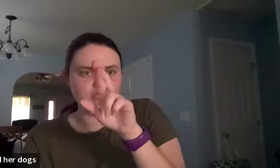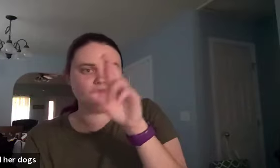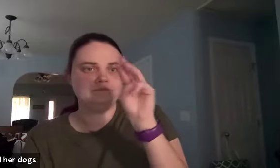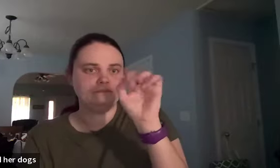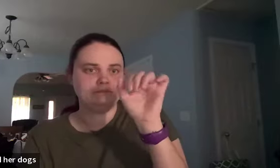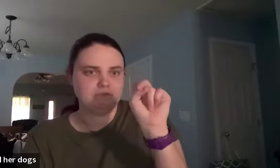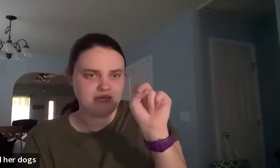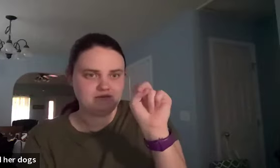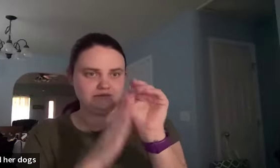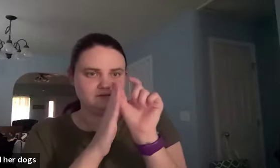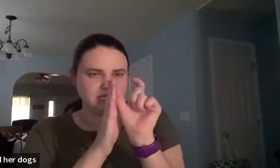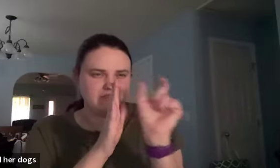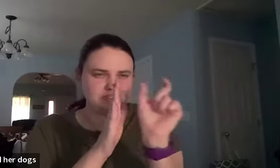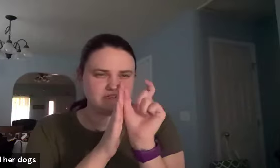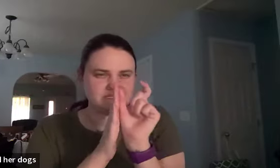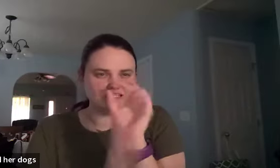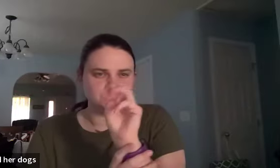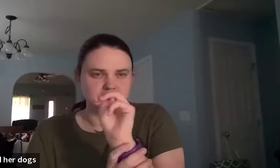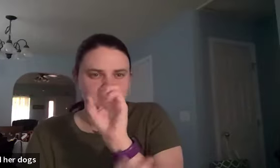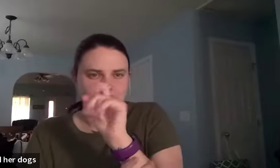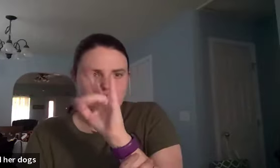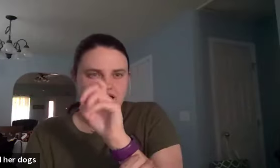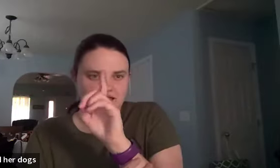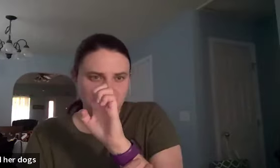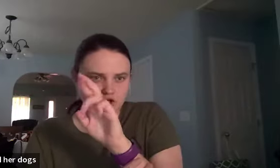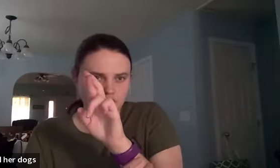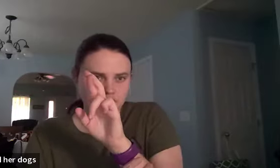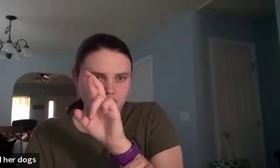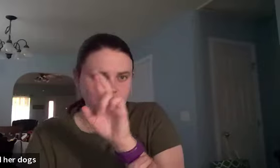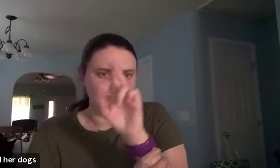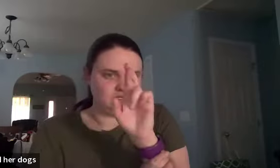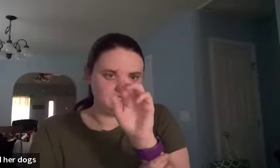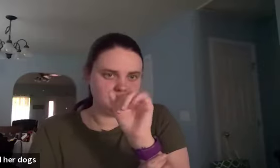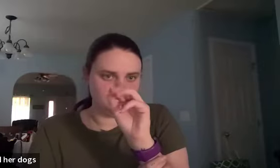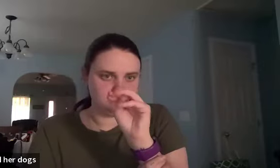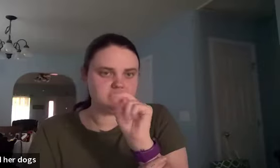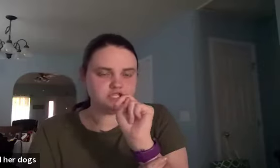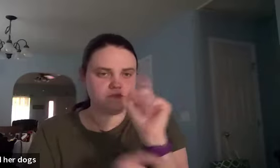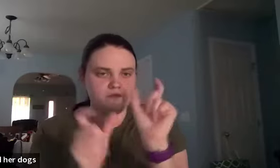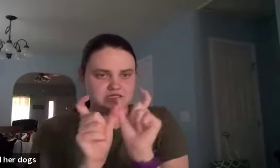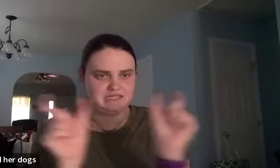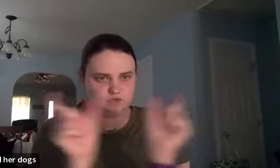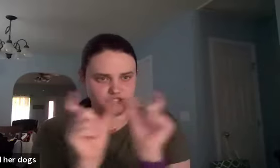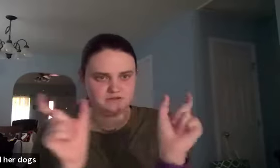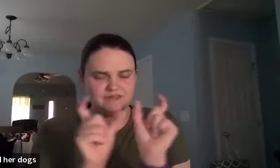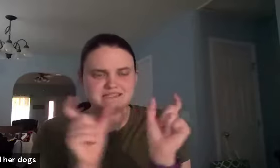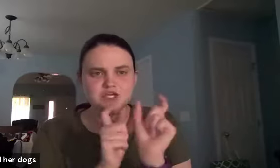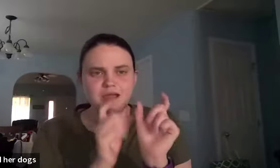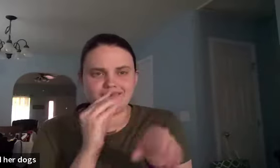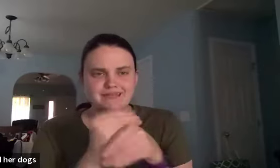spider, man. And there's like a slight shift. I move my hand here, to here to show that there's a separation. That's how you add like